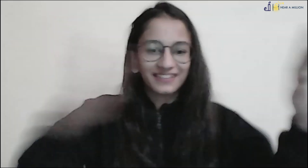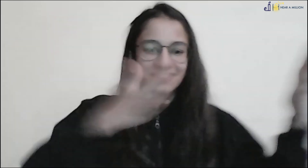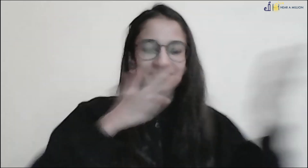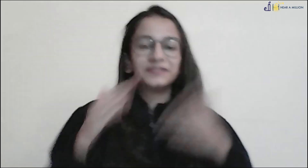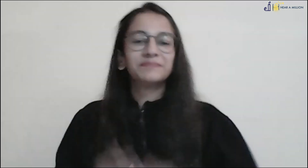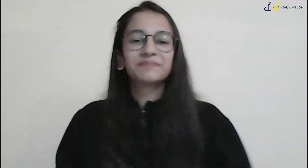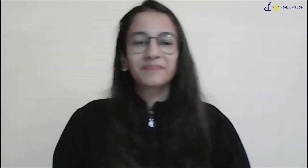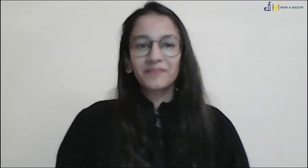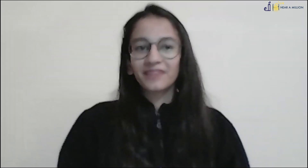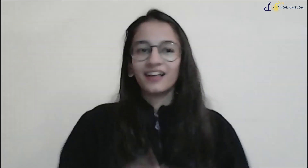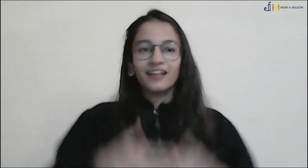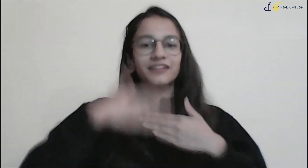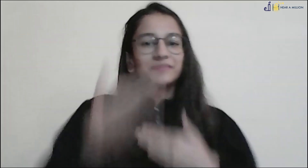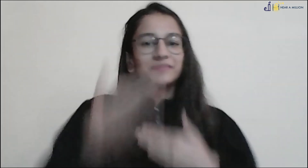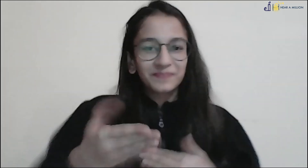to come.